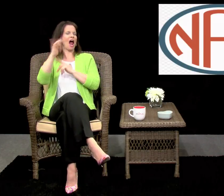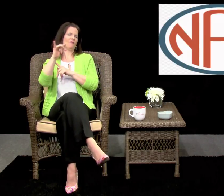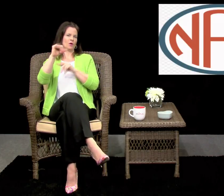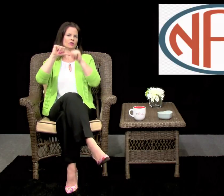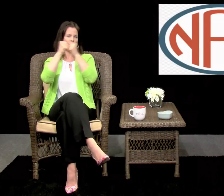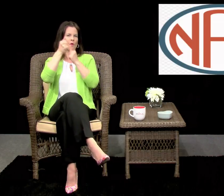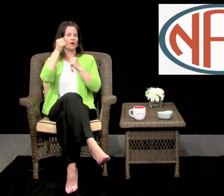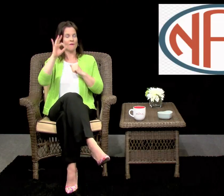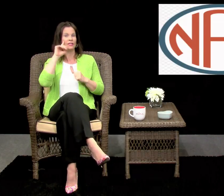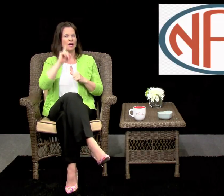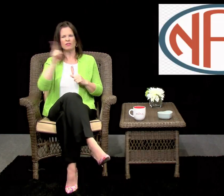Deaf is.